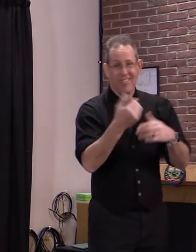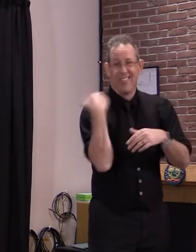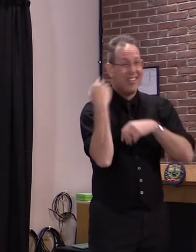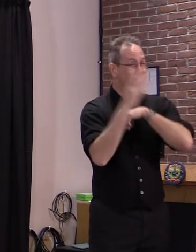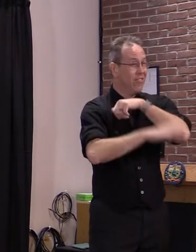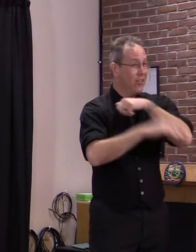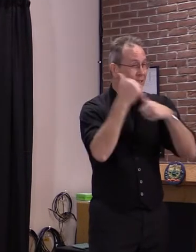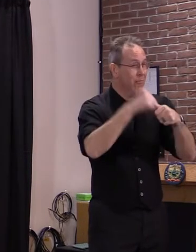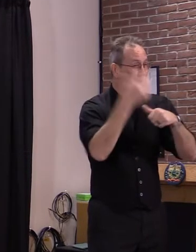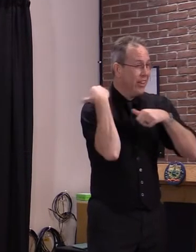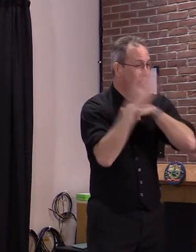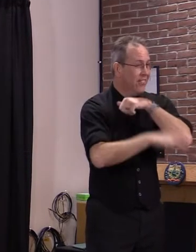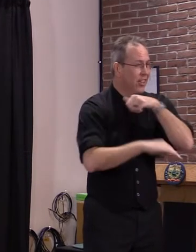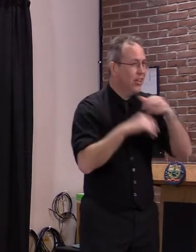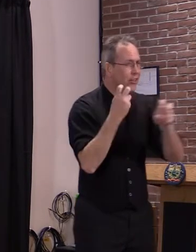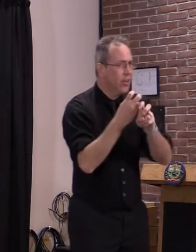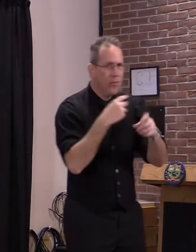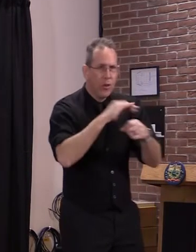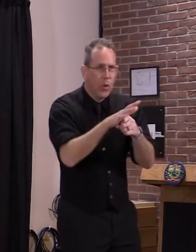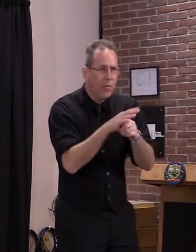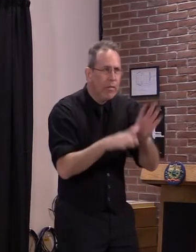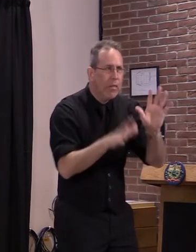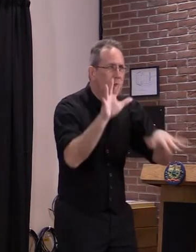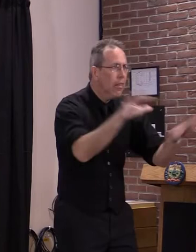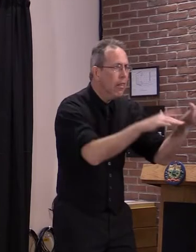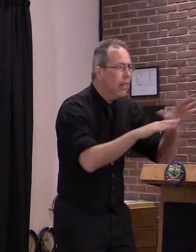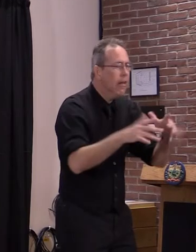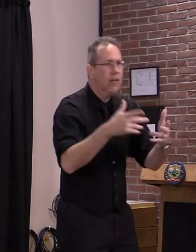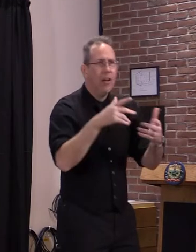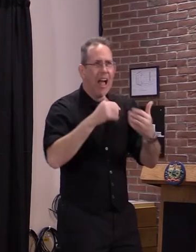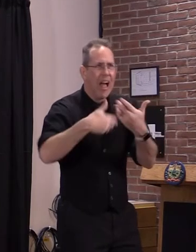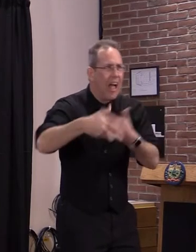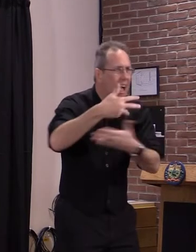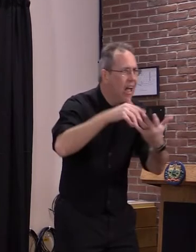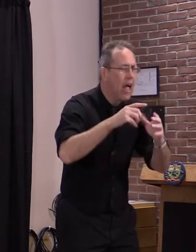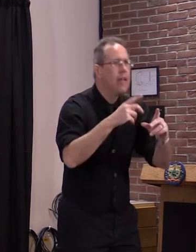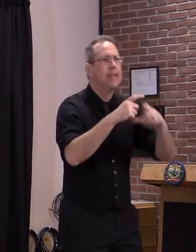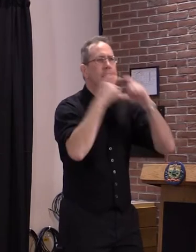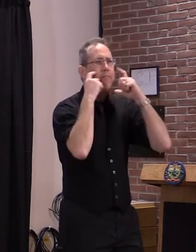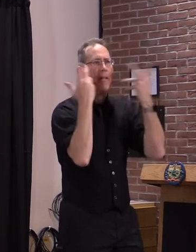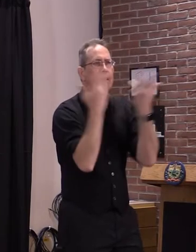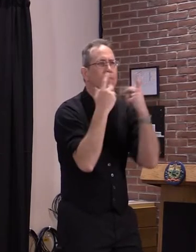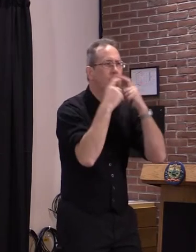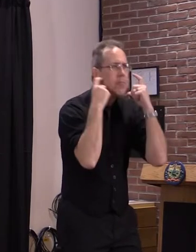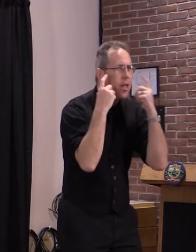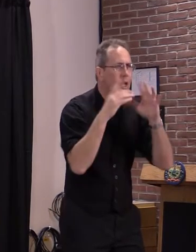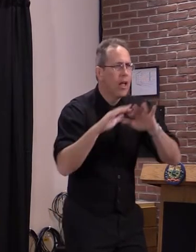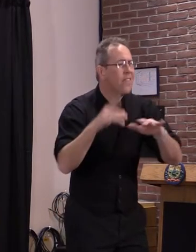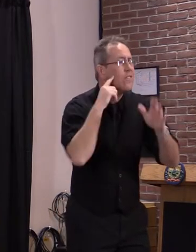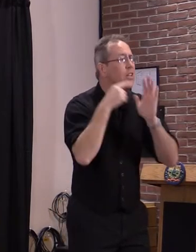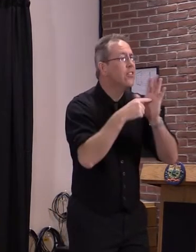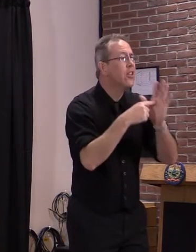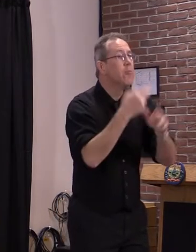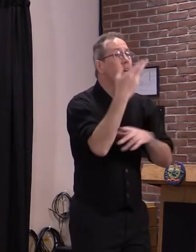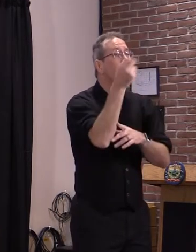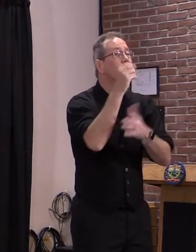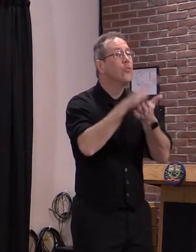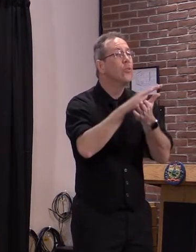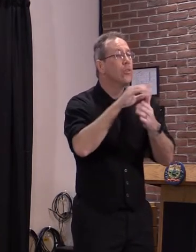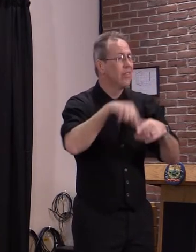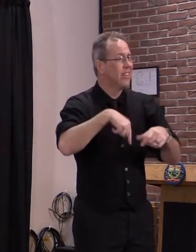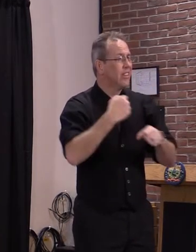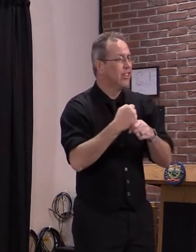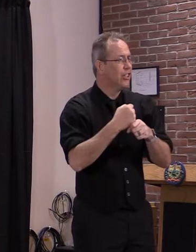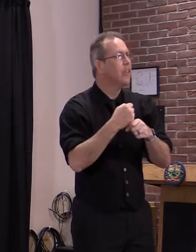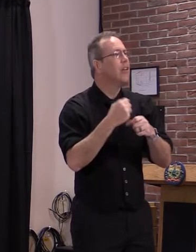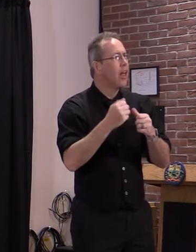ago. Starting this fall, our high schools have largely been operating continuously, which was not the case last year. Most of our school